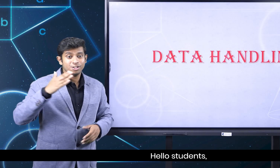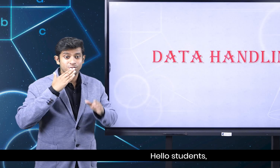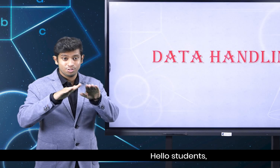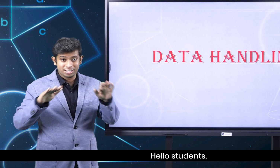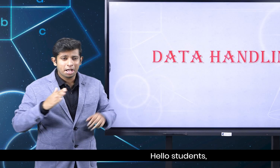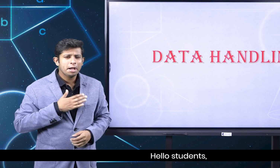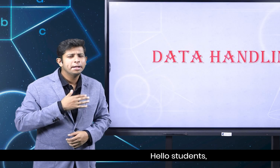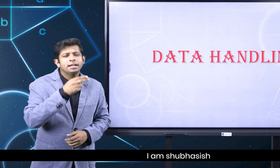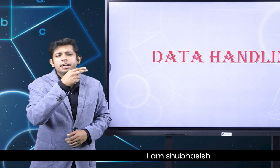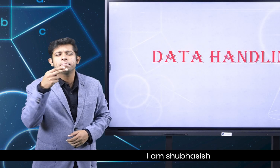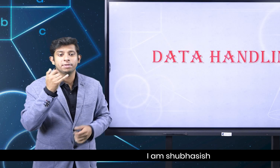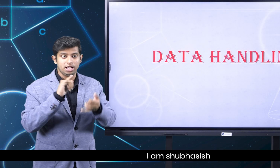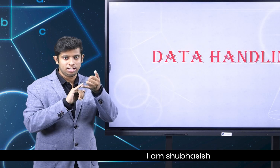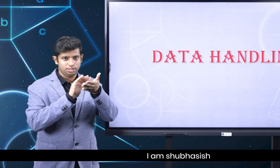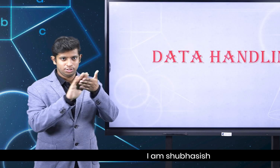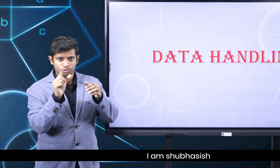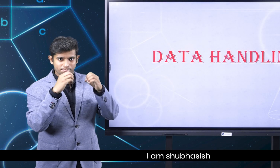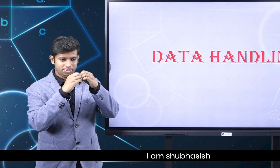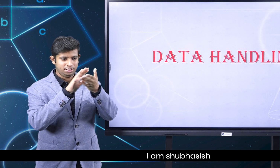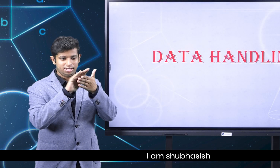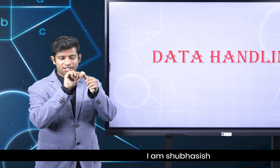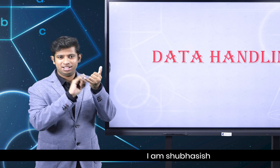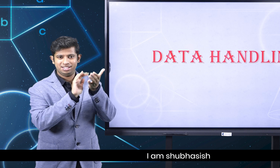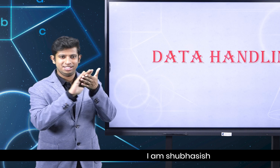Hello students, I am Subhashish.